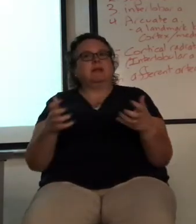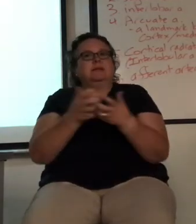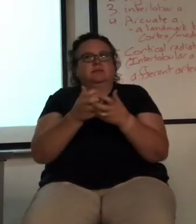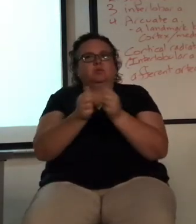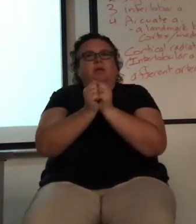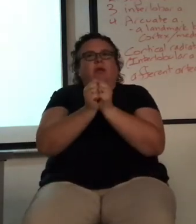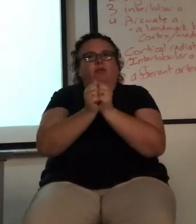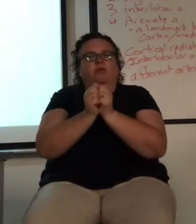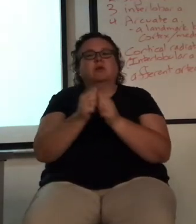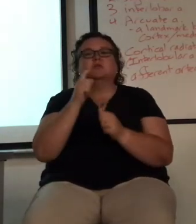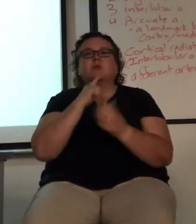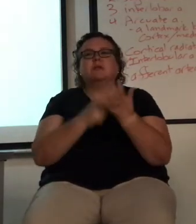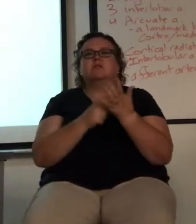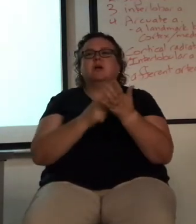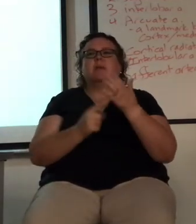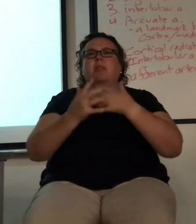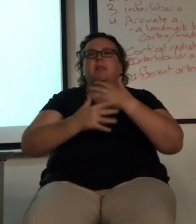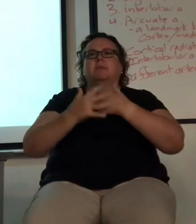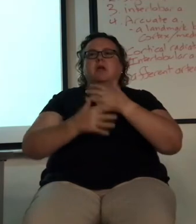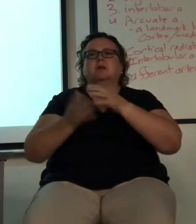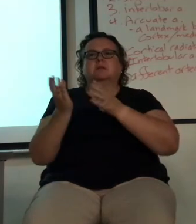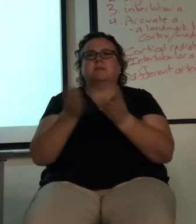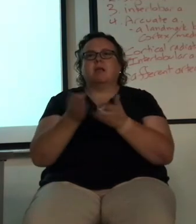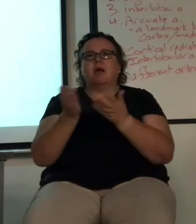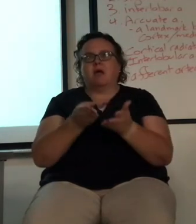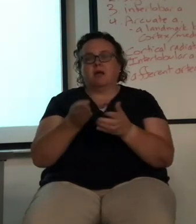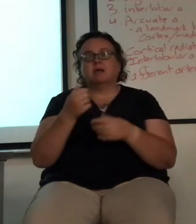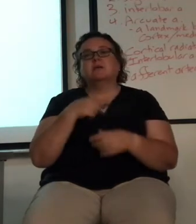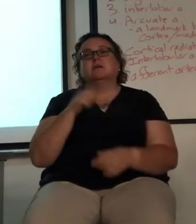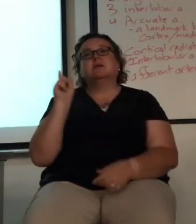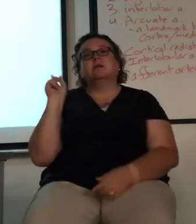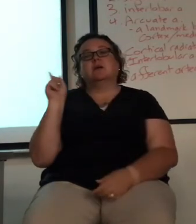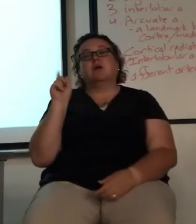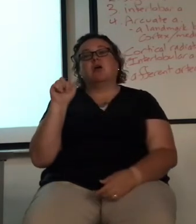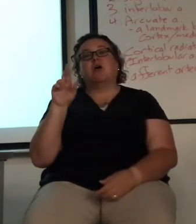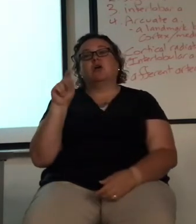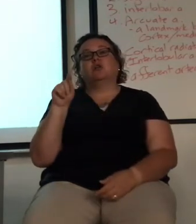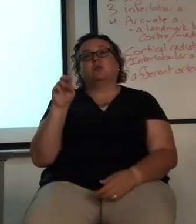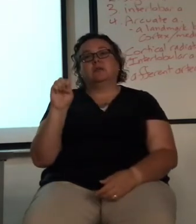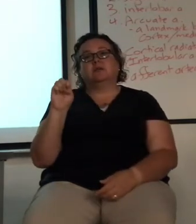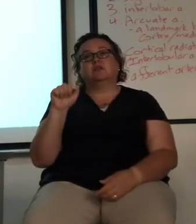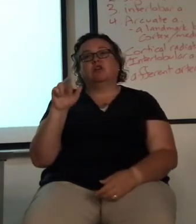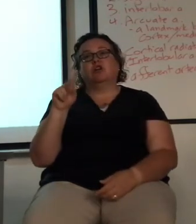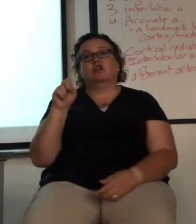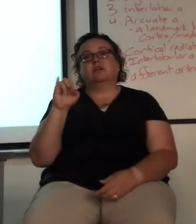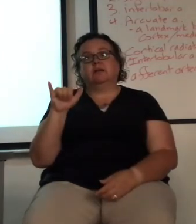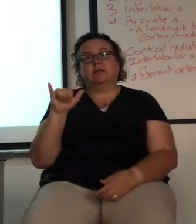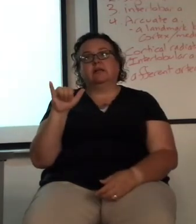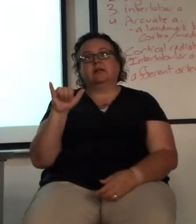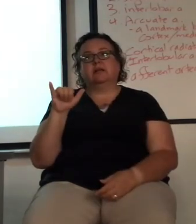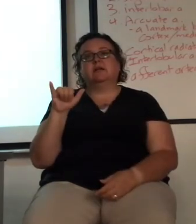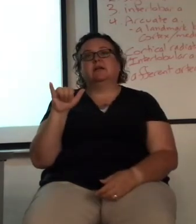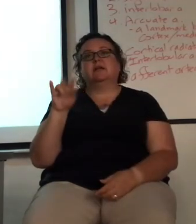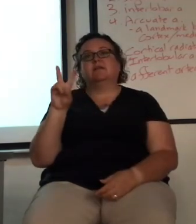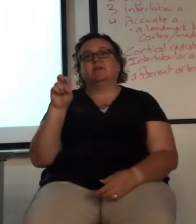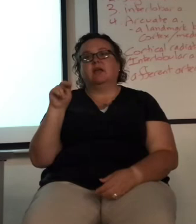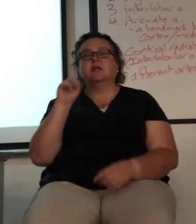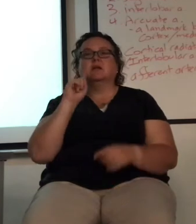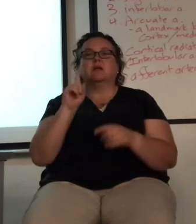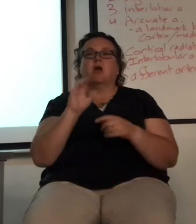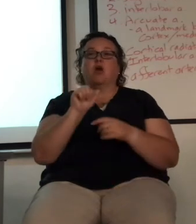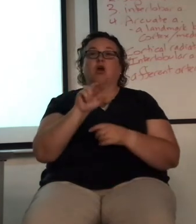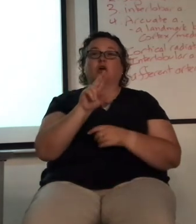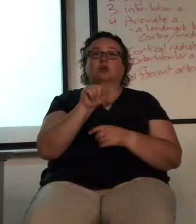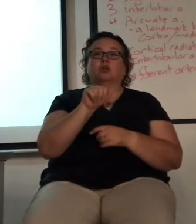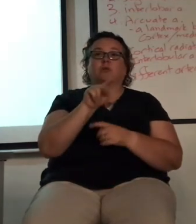so let's talk about the blood supply. Here's my landmark, arcuate artery and vein. So arcuate artery, there